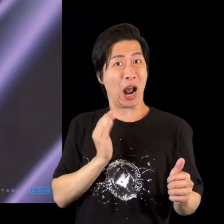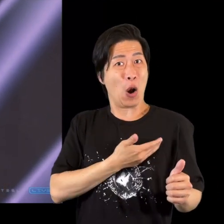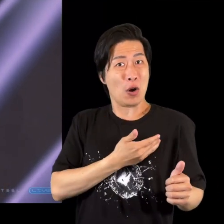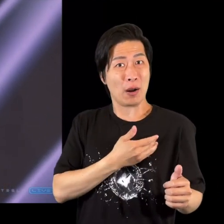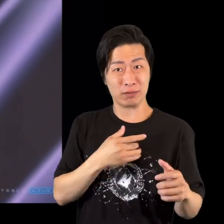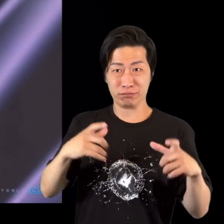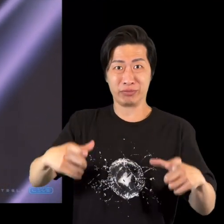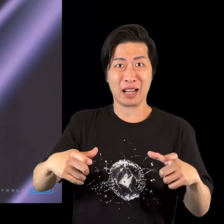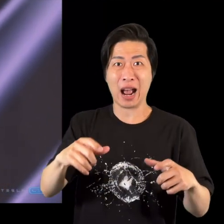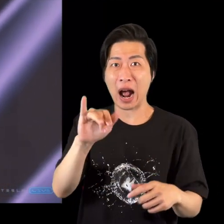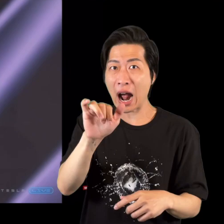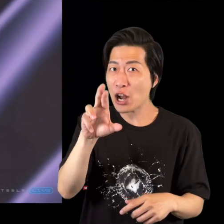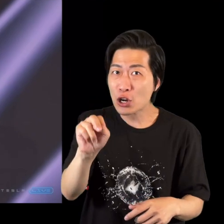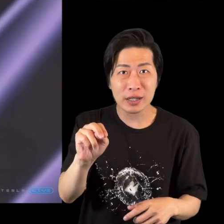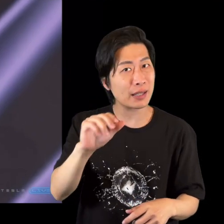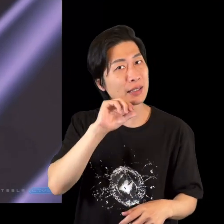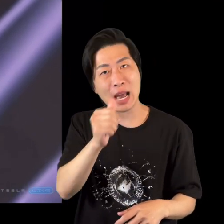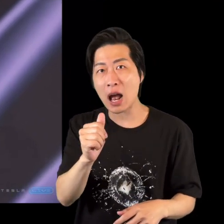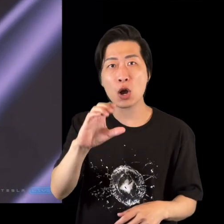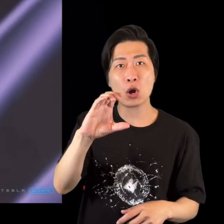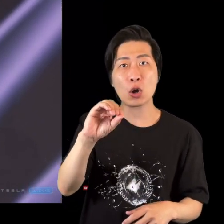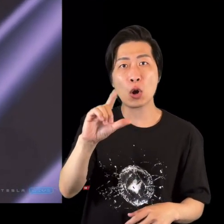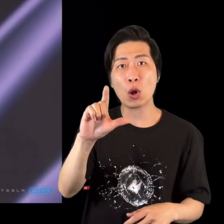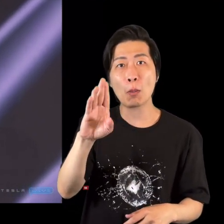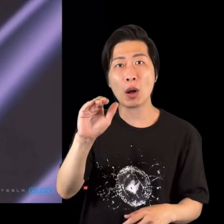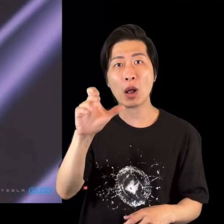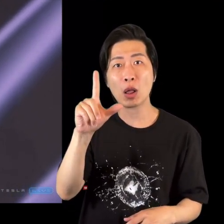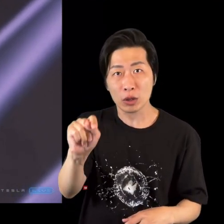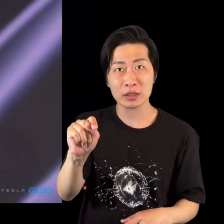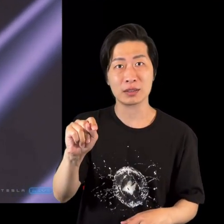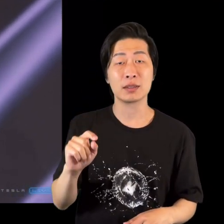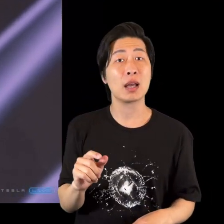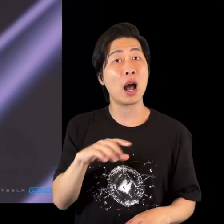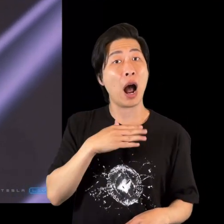majority of our battery packs are iron-based, not cobalt. And